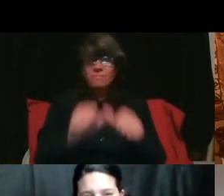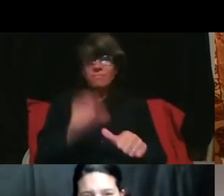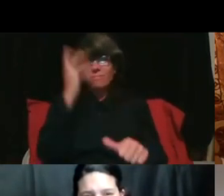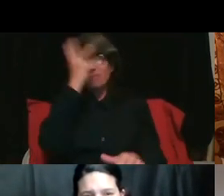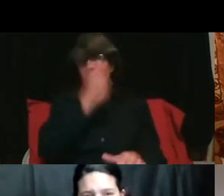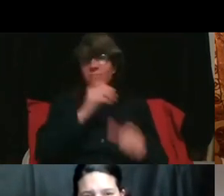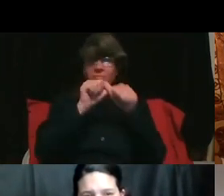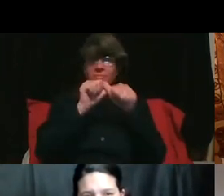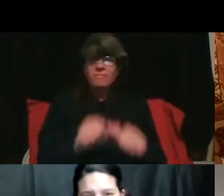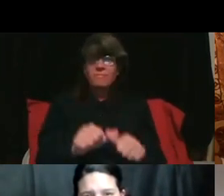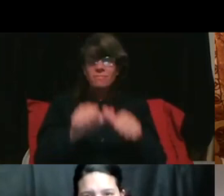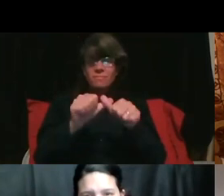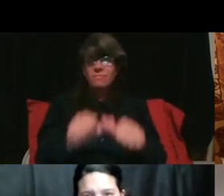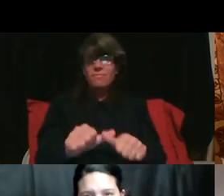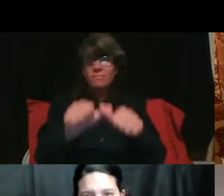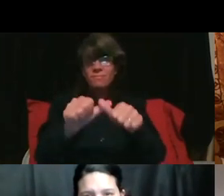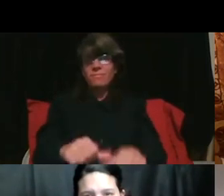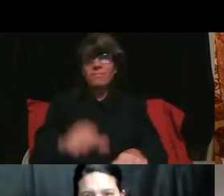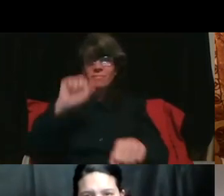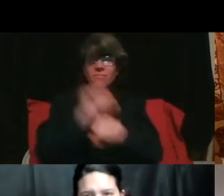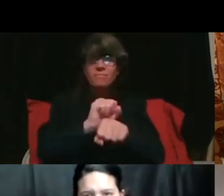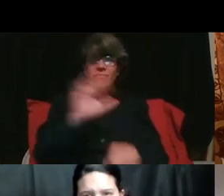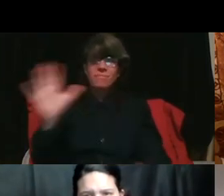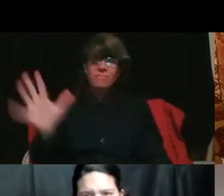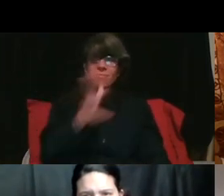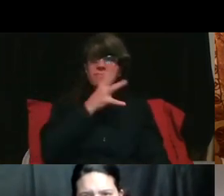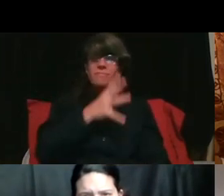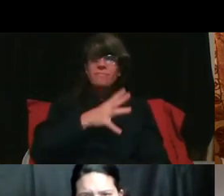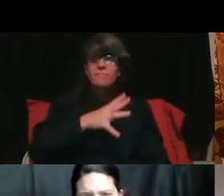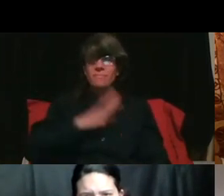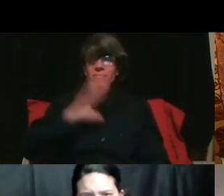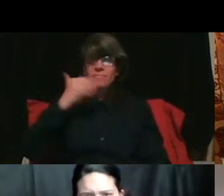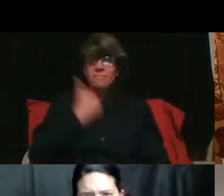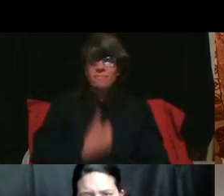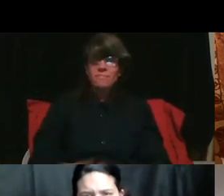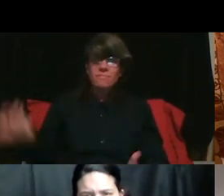Zilisane ye, ako, ako, ako, ako na shanga.